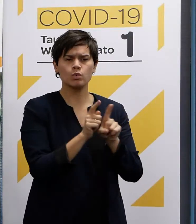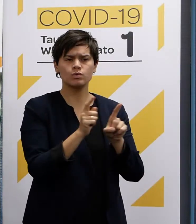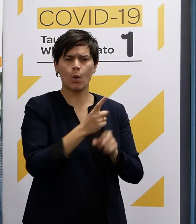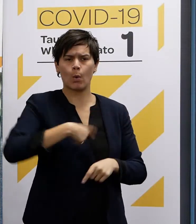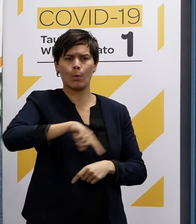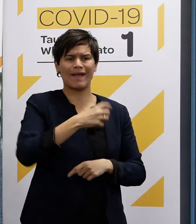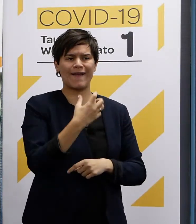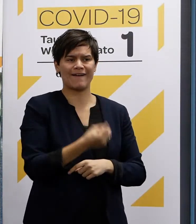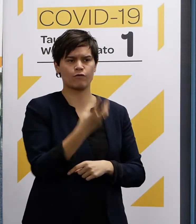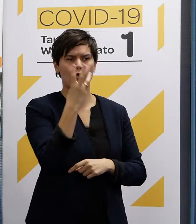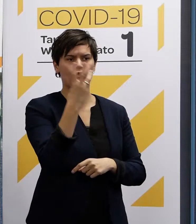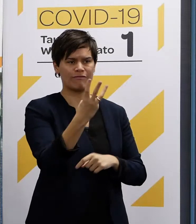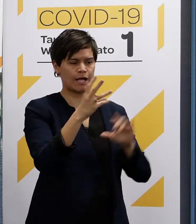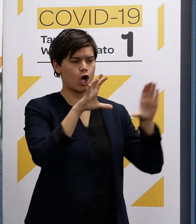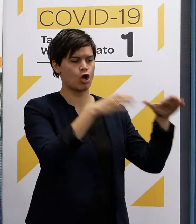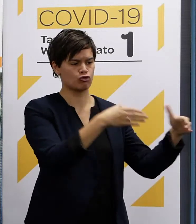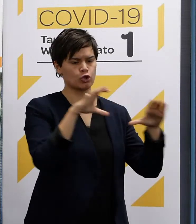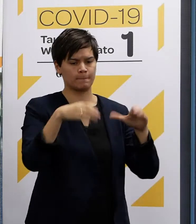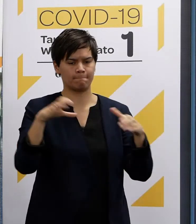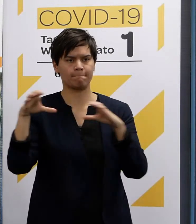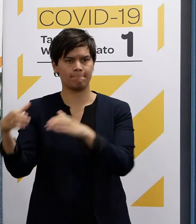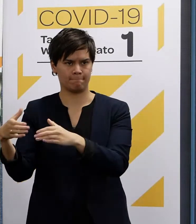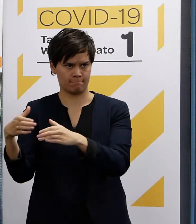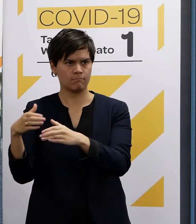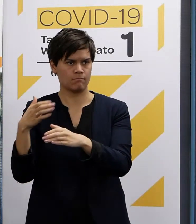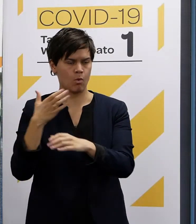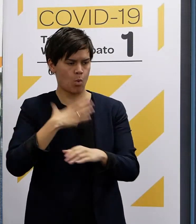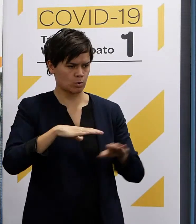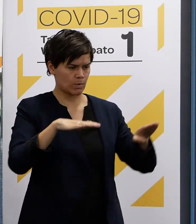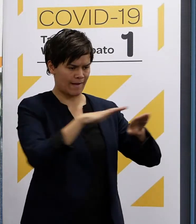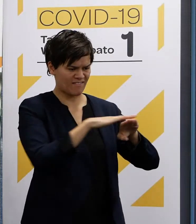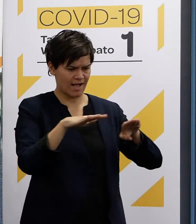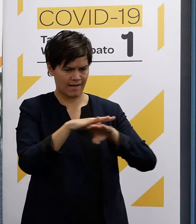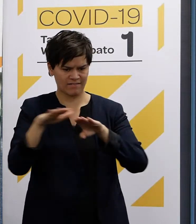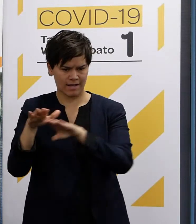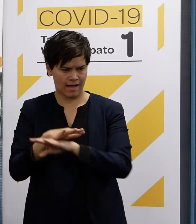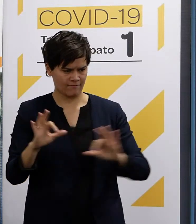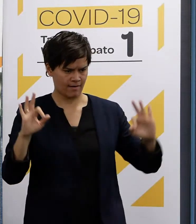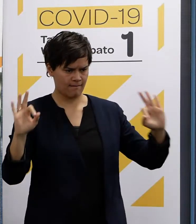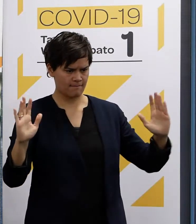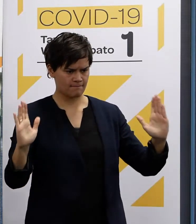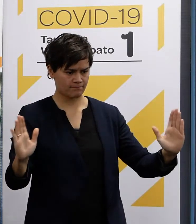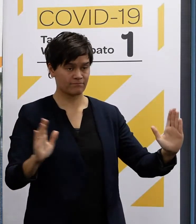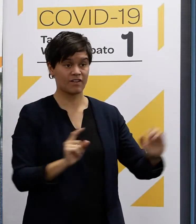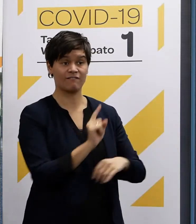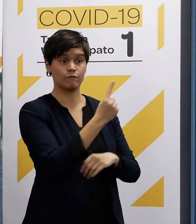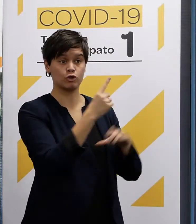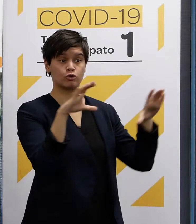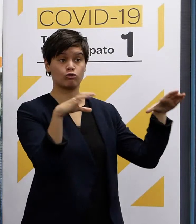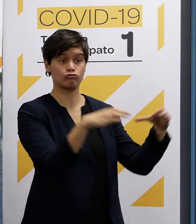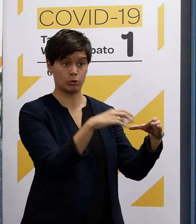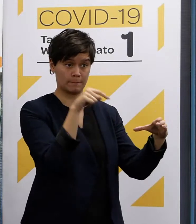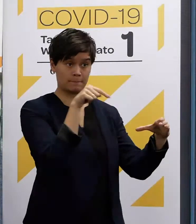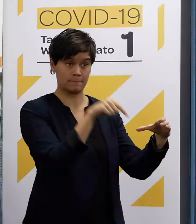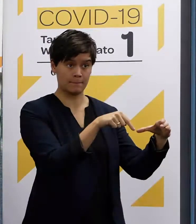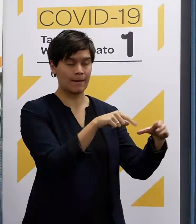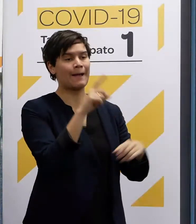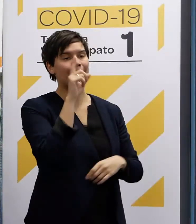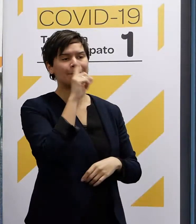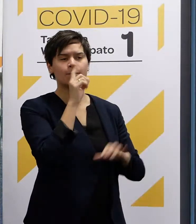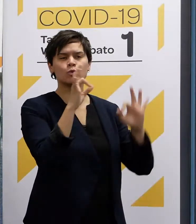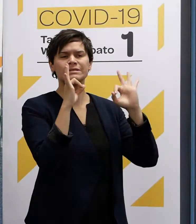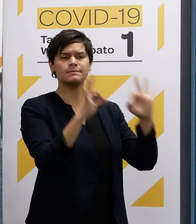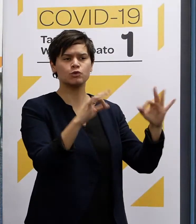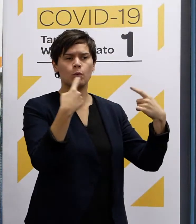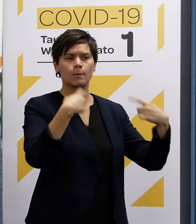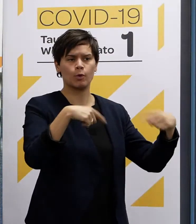our bases were covered as an extra precautionary approach. And the first group was those who had received an exemption to leave managed